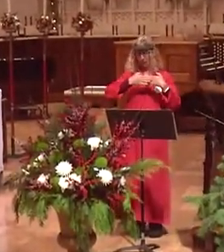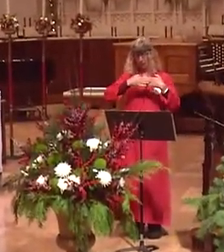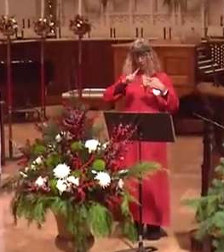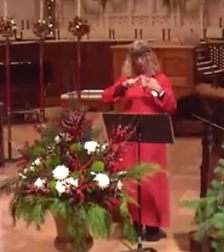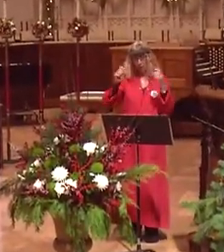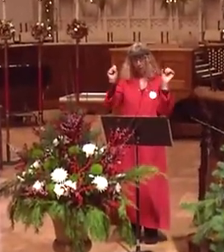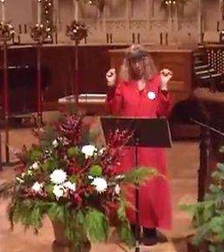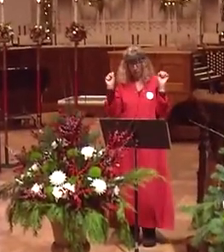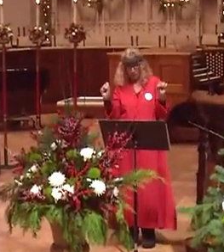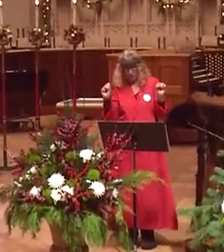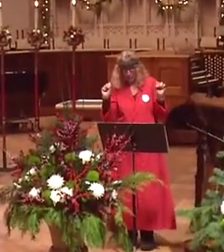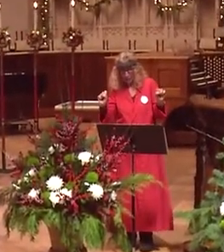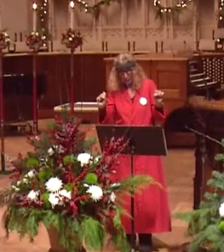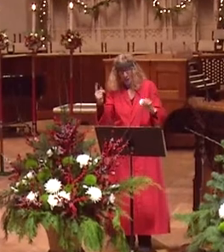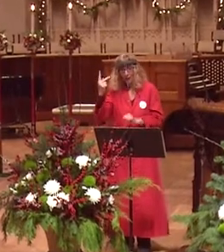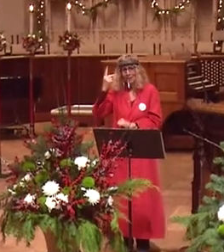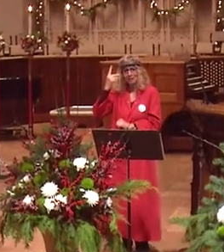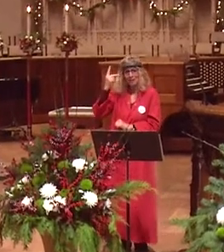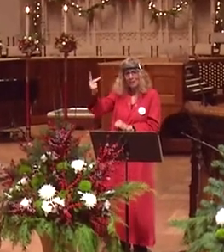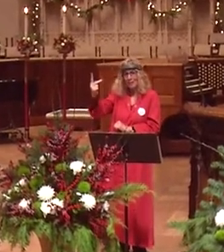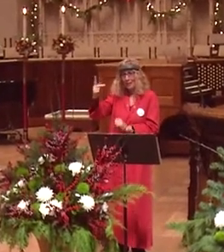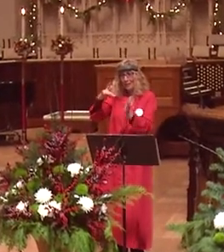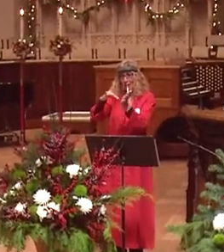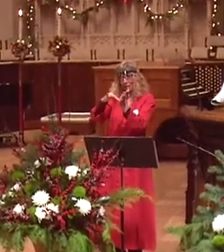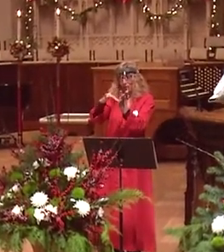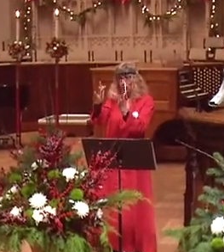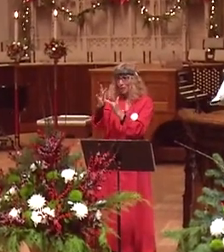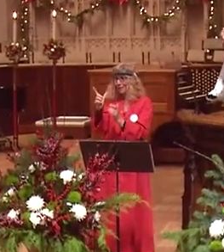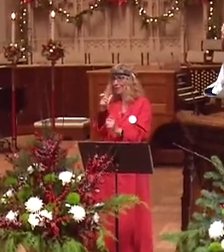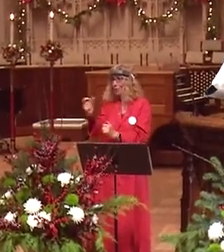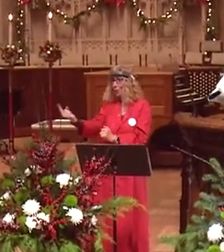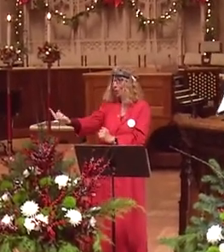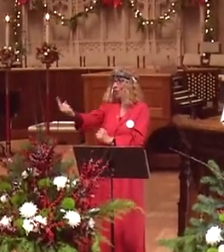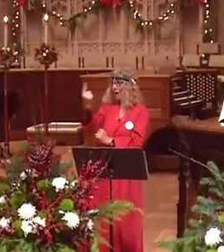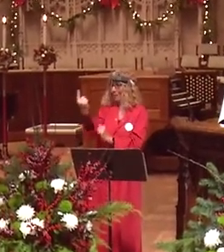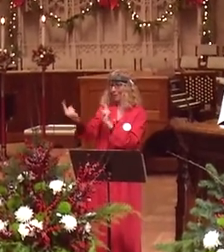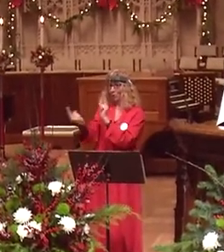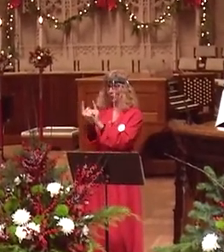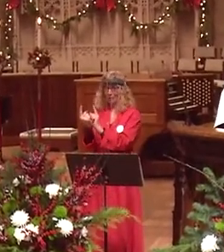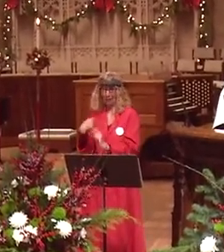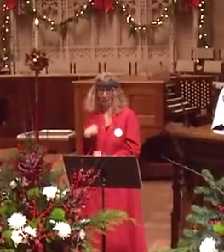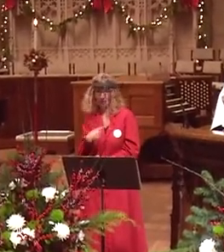the possibilities of seeing a Jesus who comes to meet us.